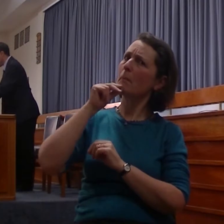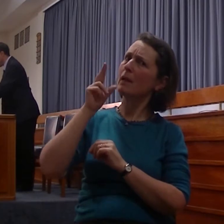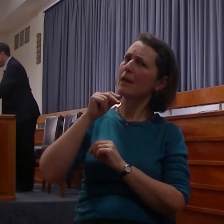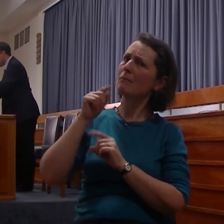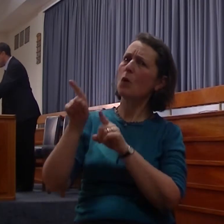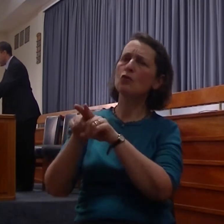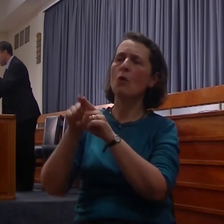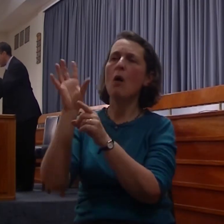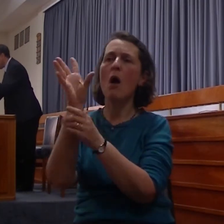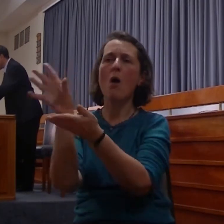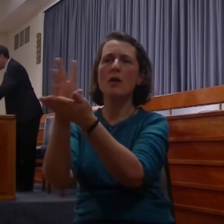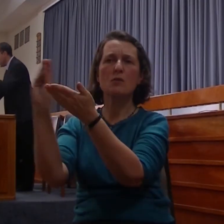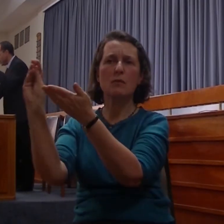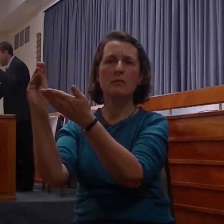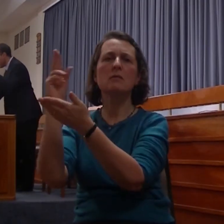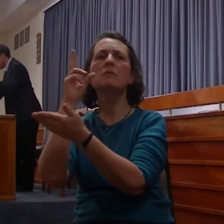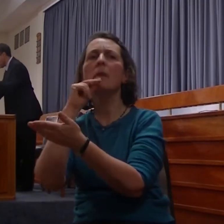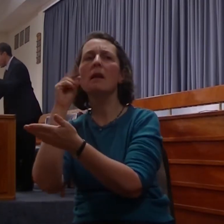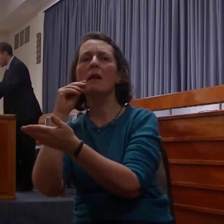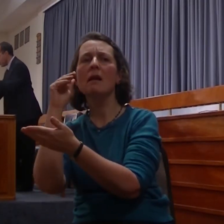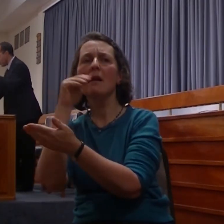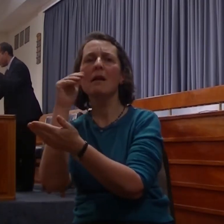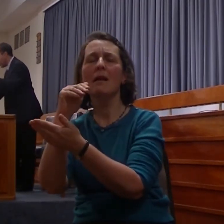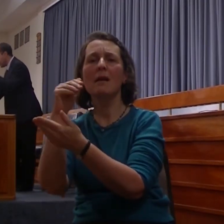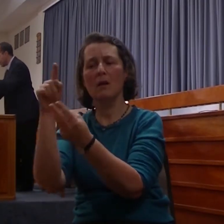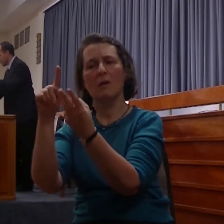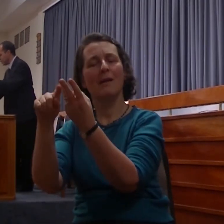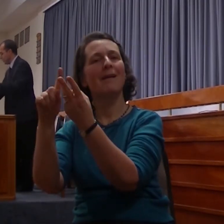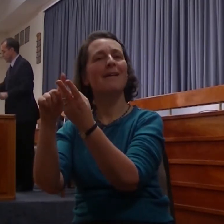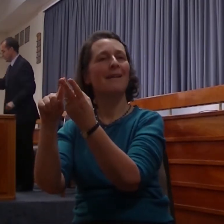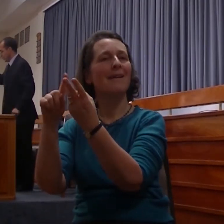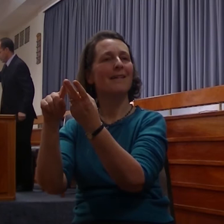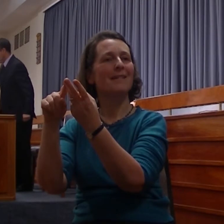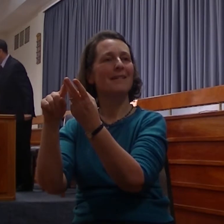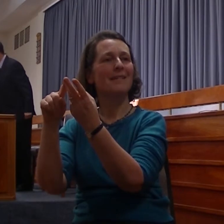says. But it's interesting, not only the Lord is speaking, but here we have